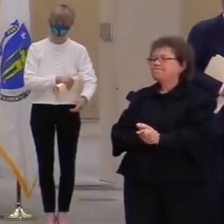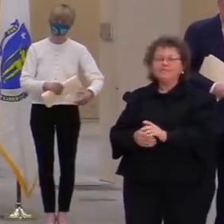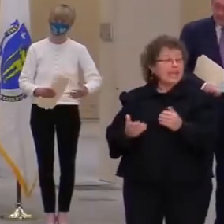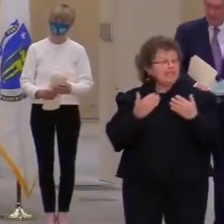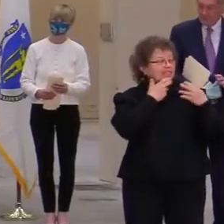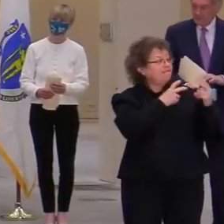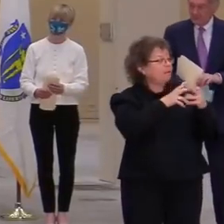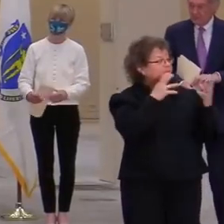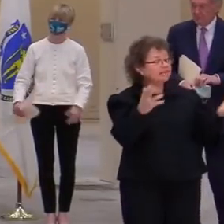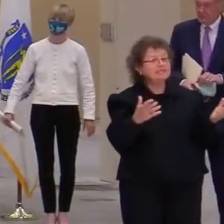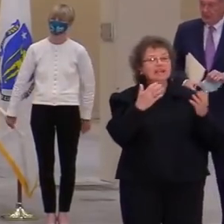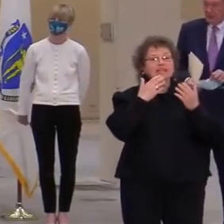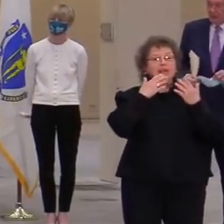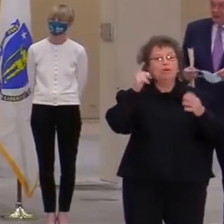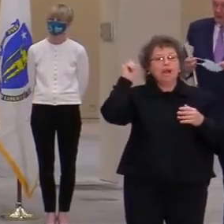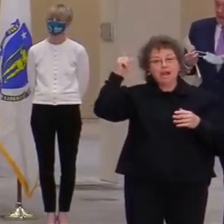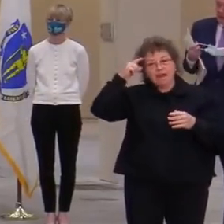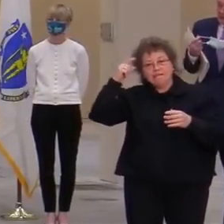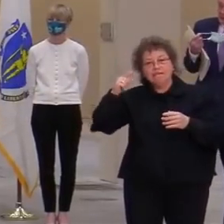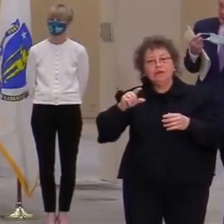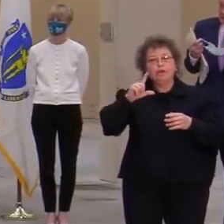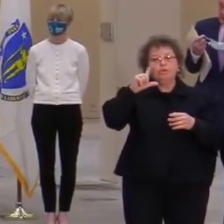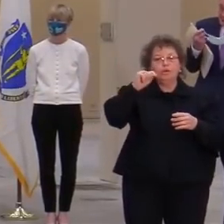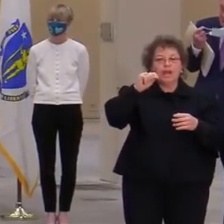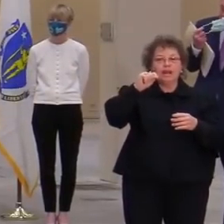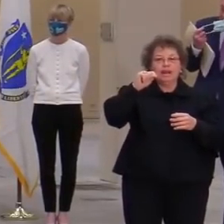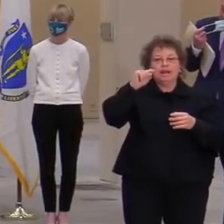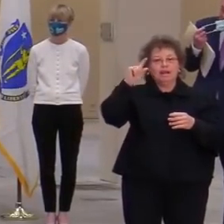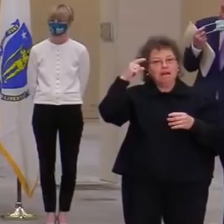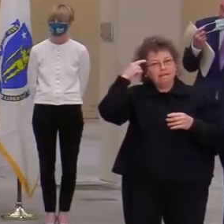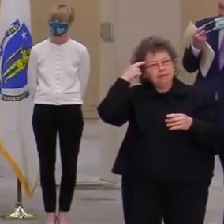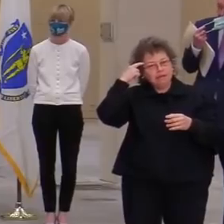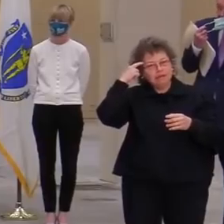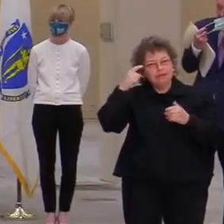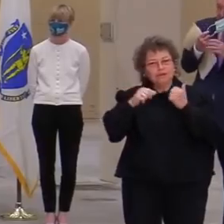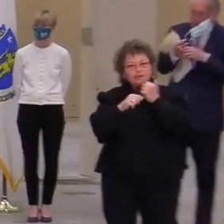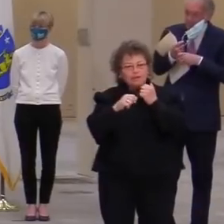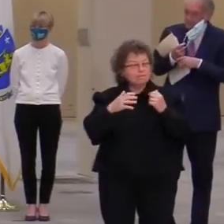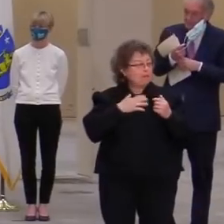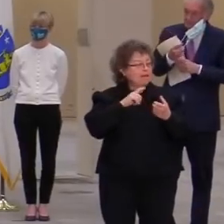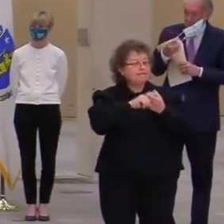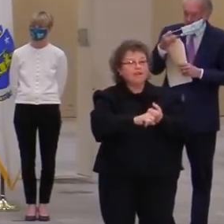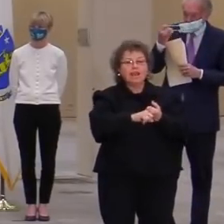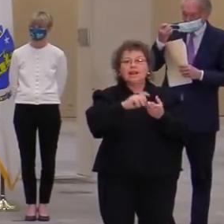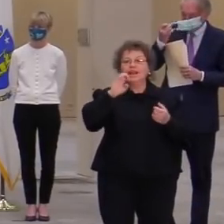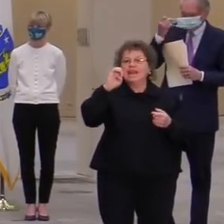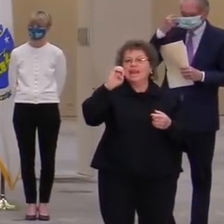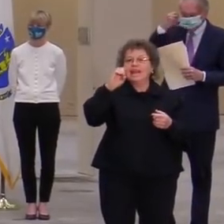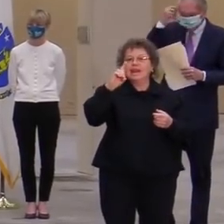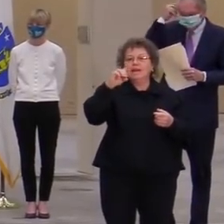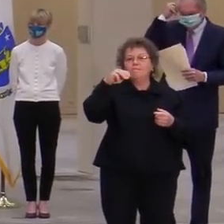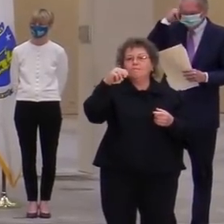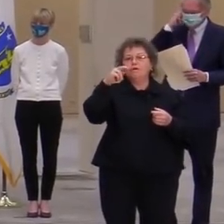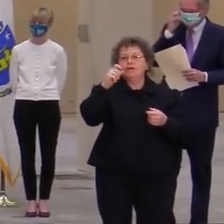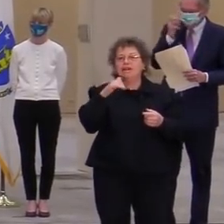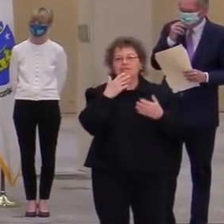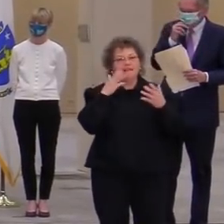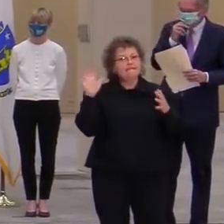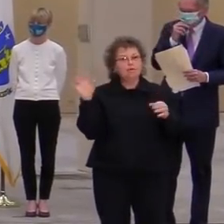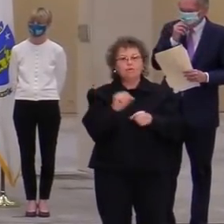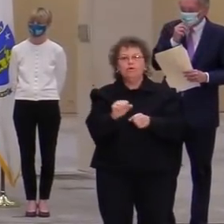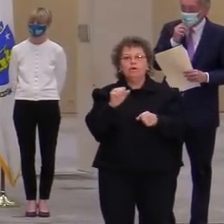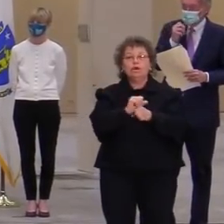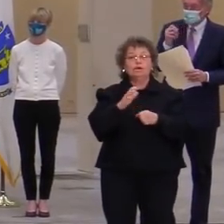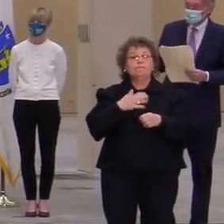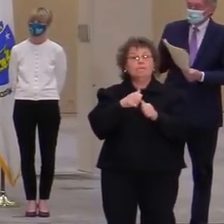Thank you very much. Thank you, Governor, Lieutenant Governor, my great friend, Ed Markey. Thanks for your great work. To the